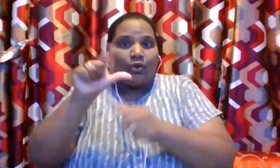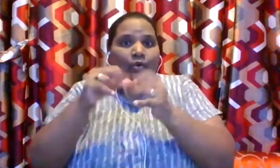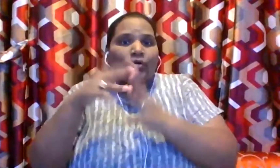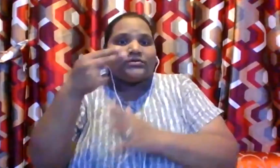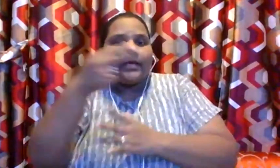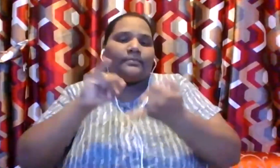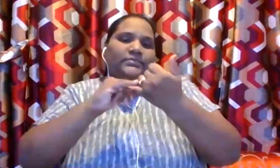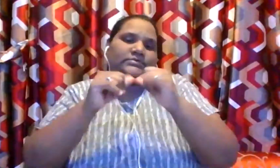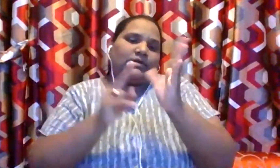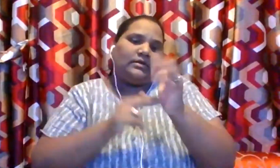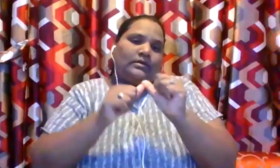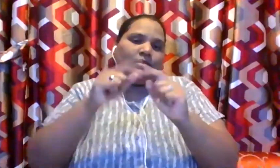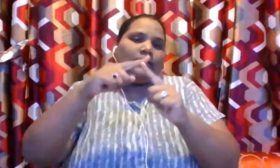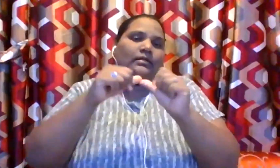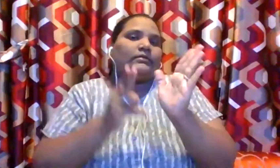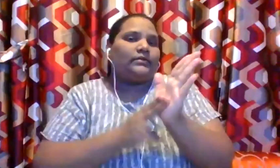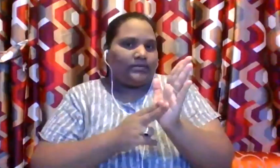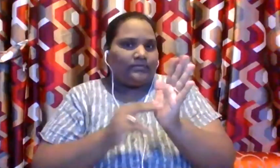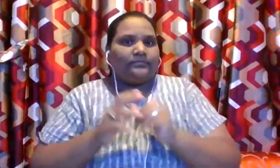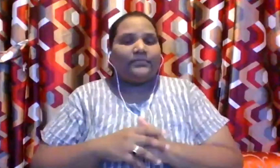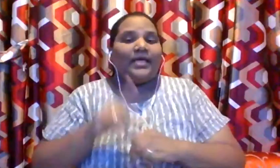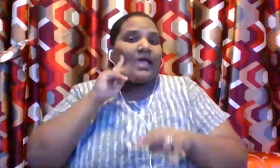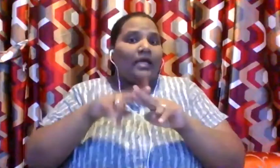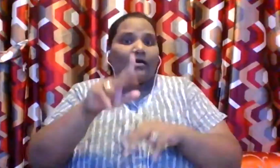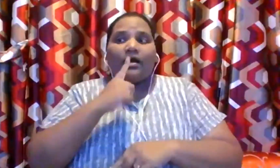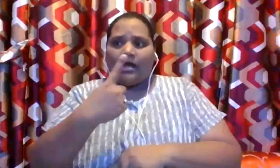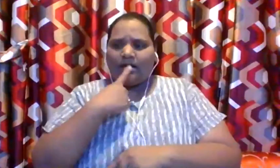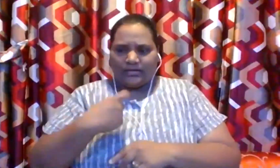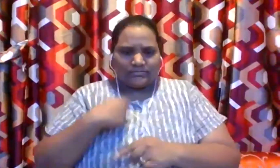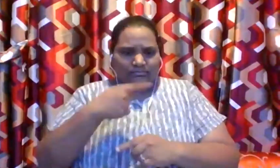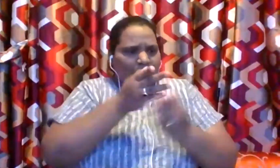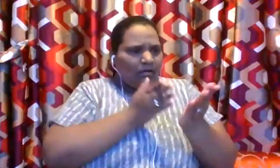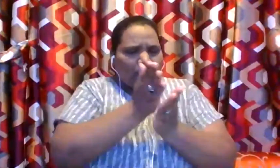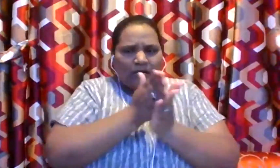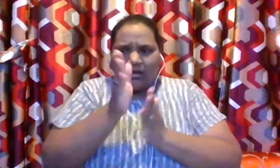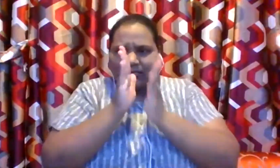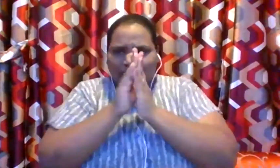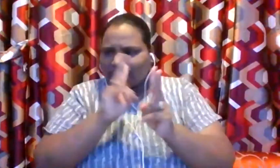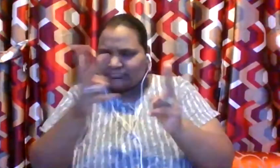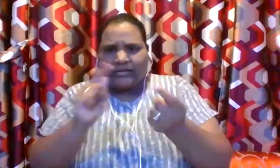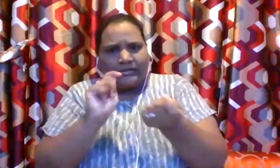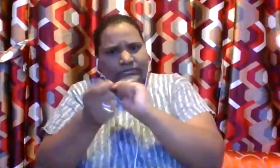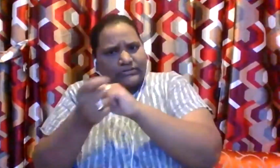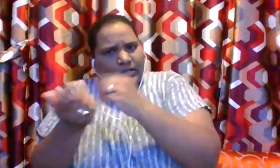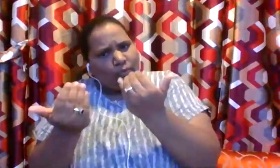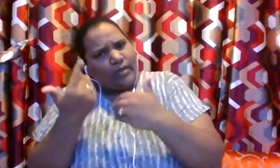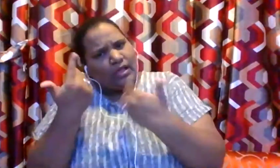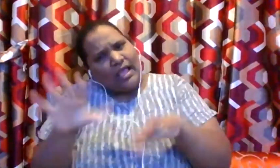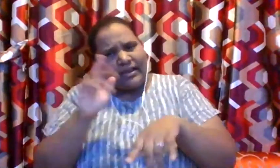Now, actually, religions, if you ask me, can be changed anytime. You would have definitely heard that, a Hindu got converted